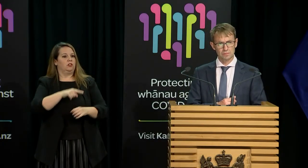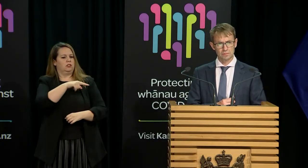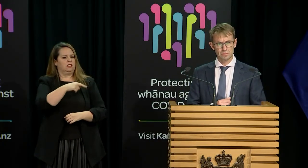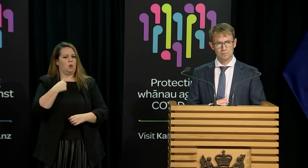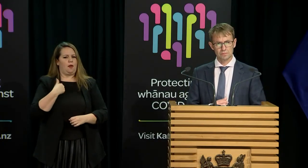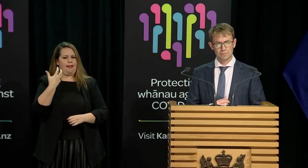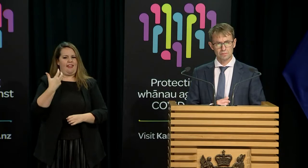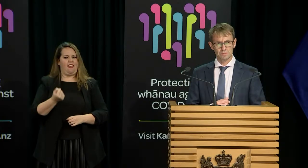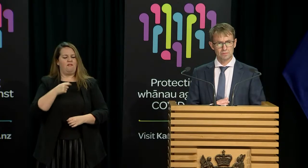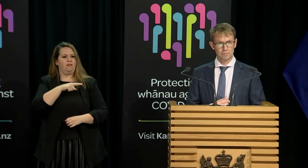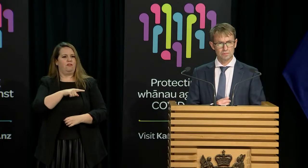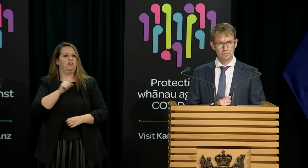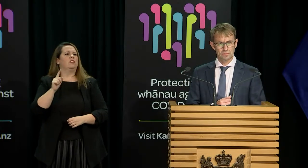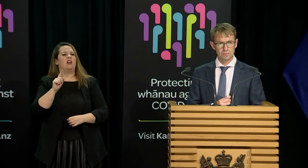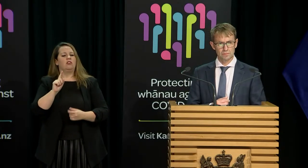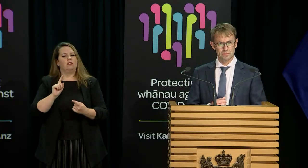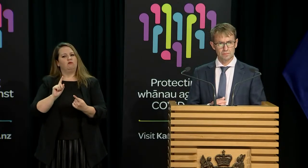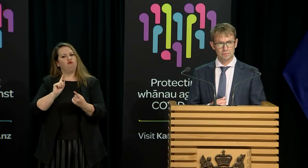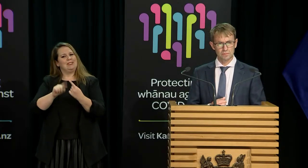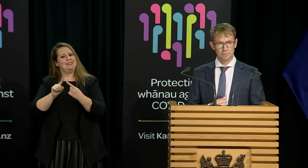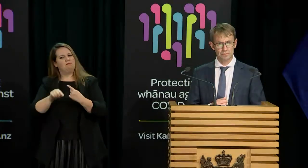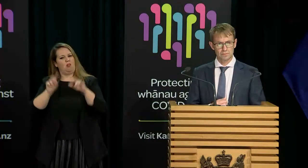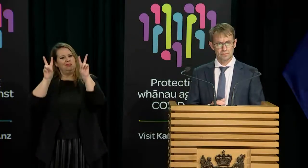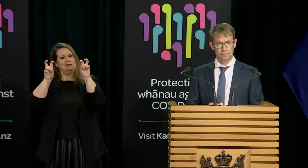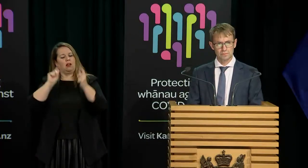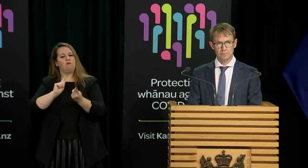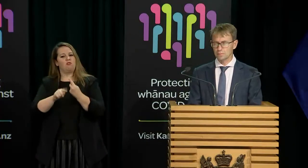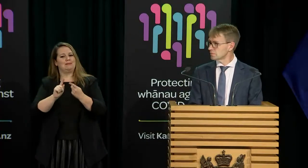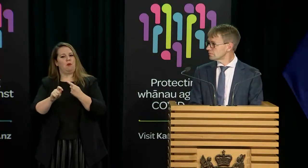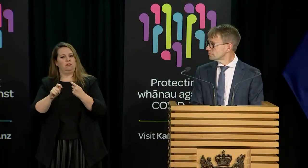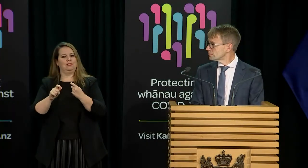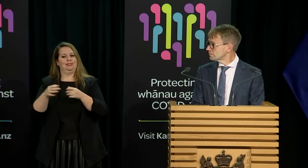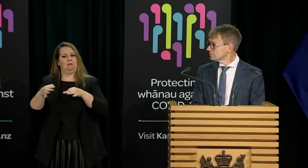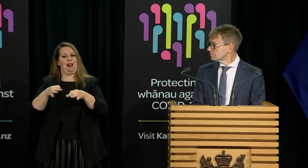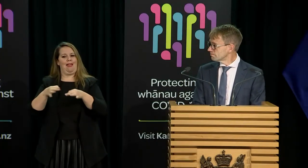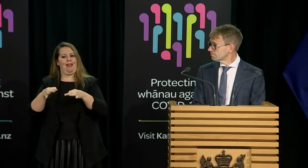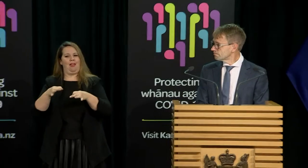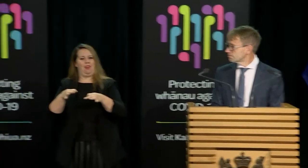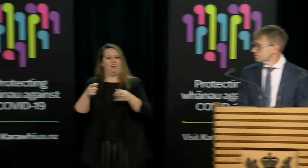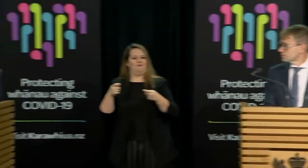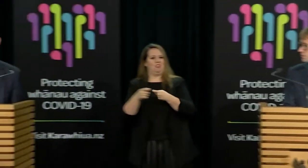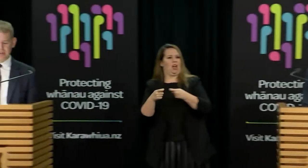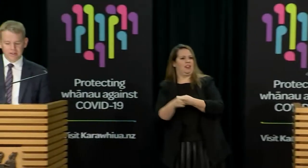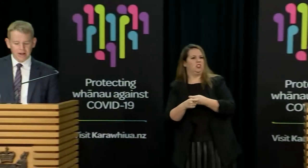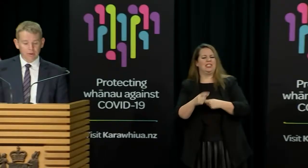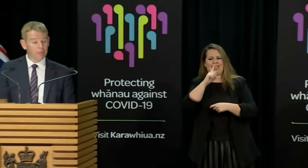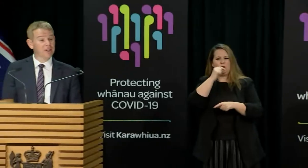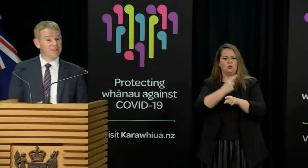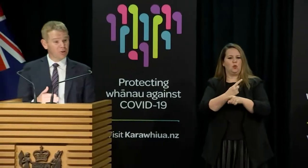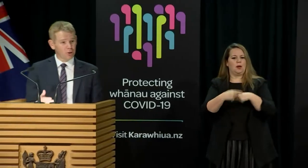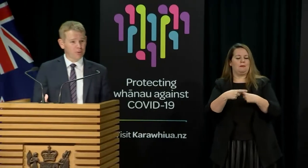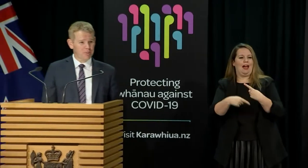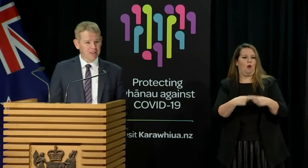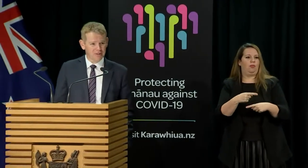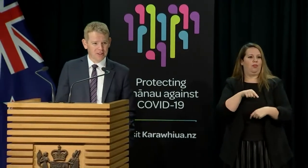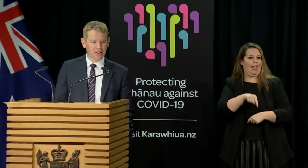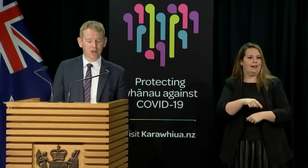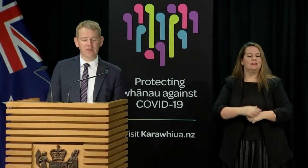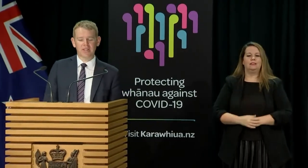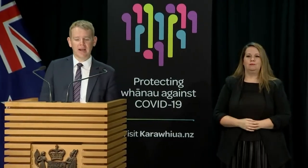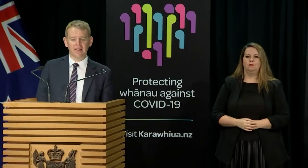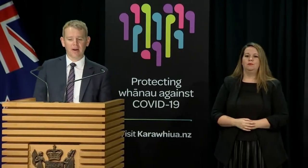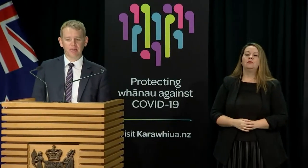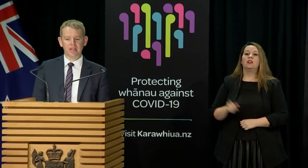the works. Can you talk a little bit more about that and when we might be able to see it? Yeah, Dr. Verrills, from a ministerial perspective,